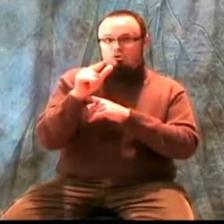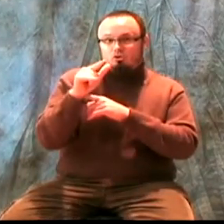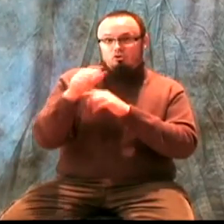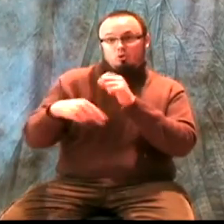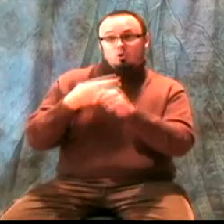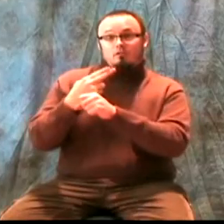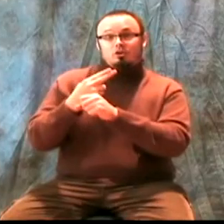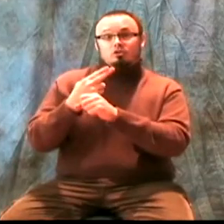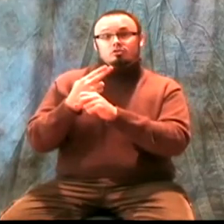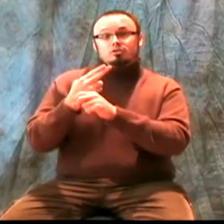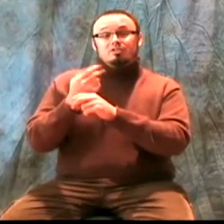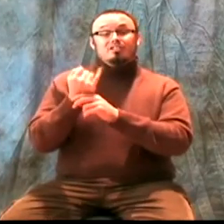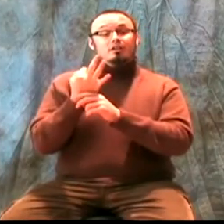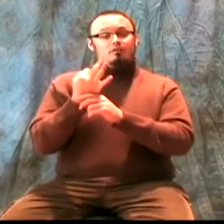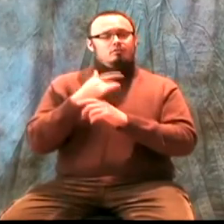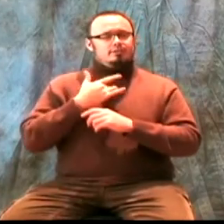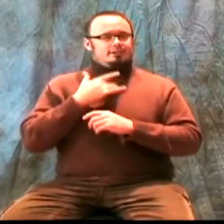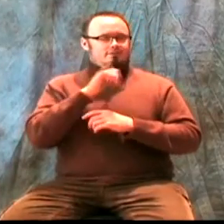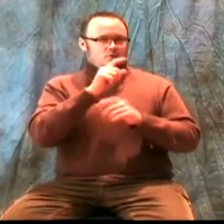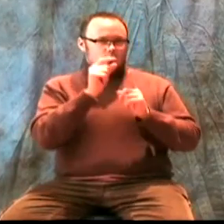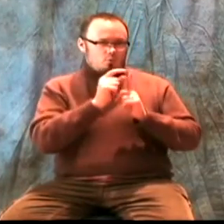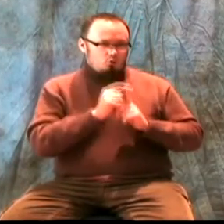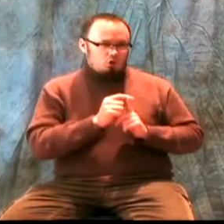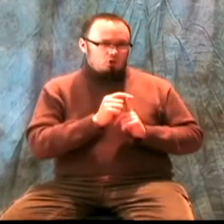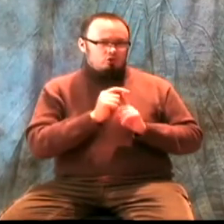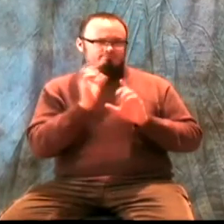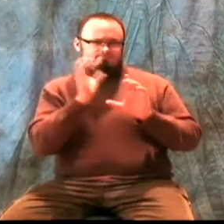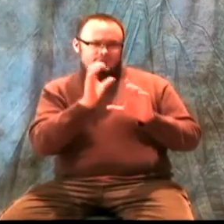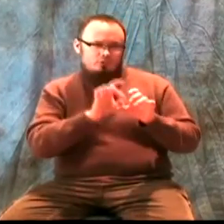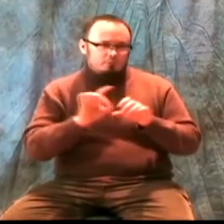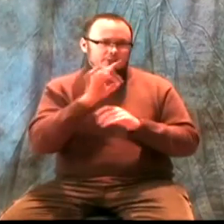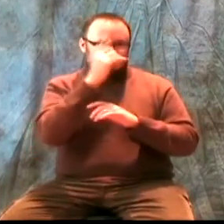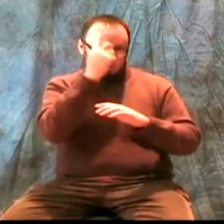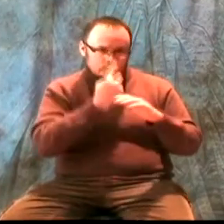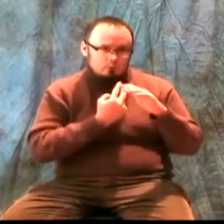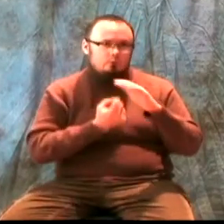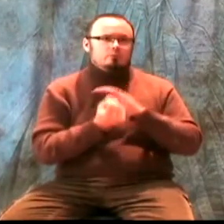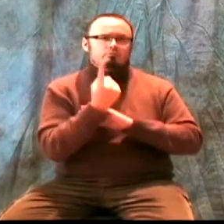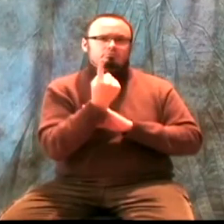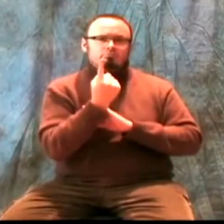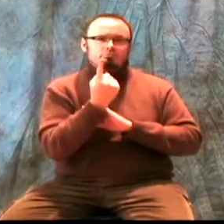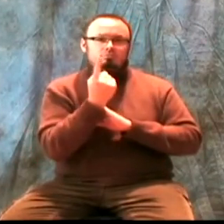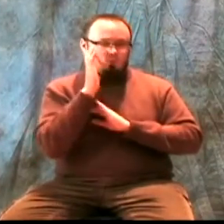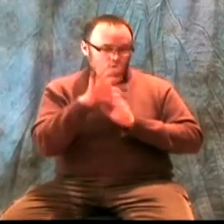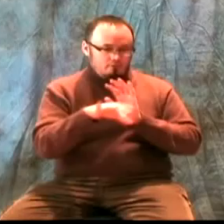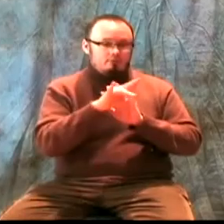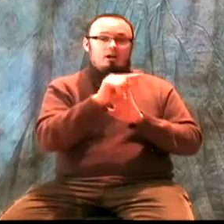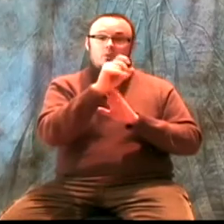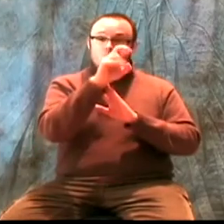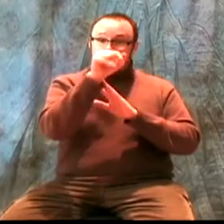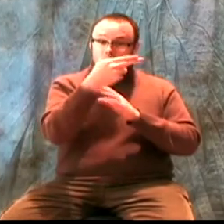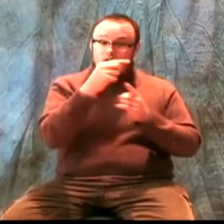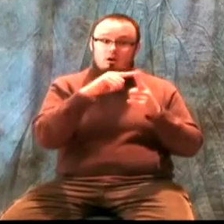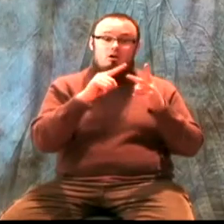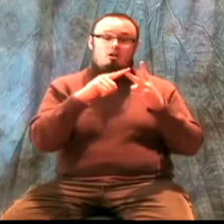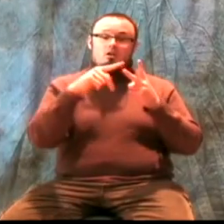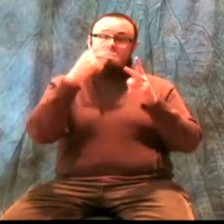words and looking for spiritual insight, you will find them in the Torah, the prophets, the writings, and also the